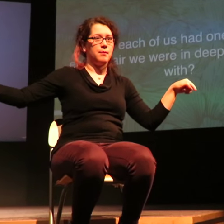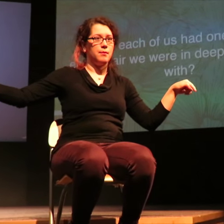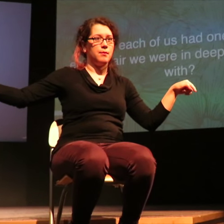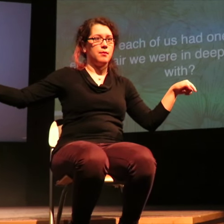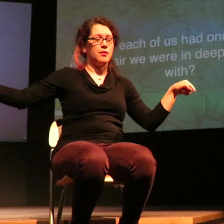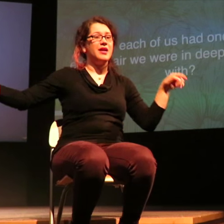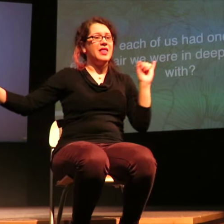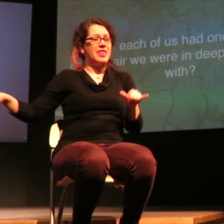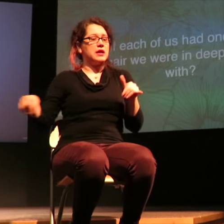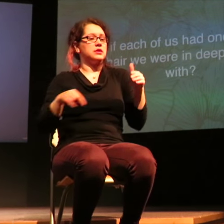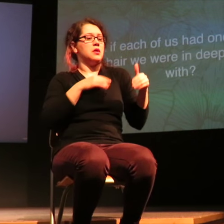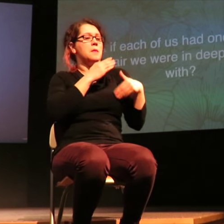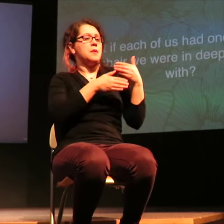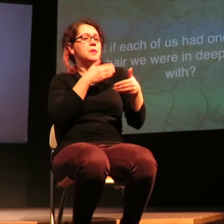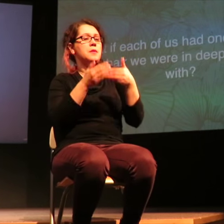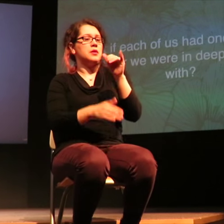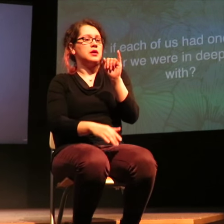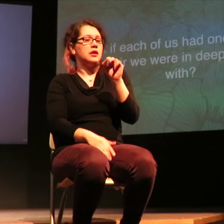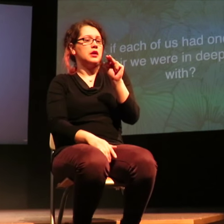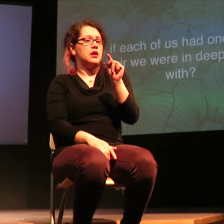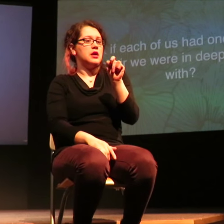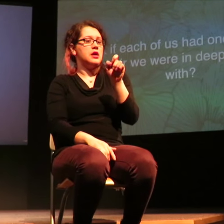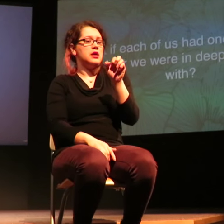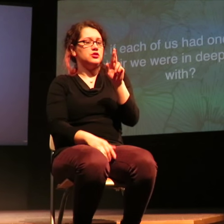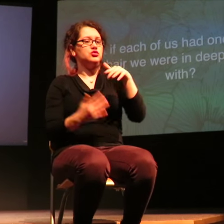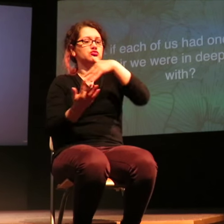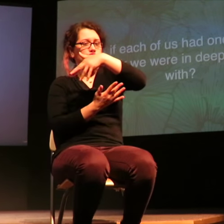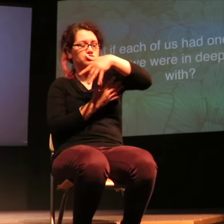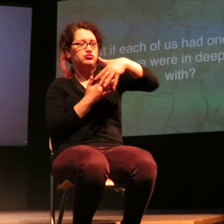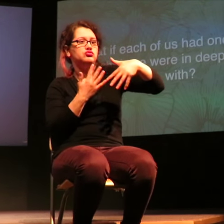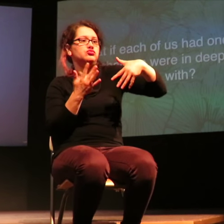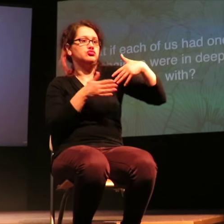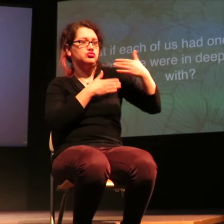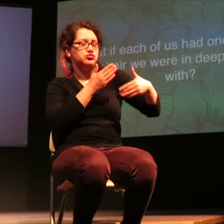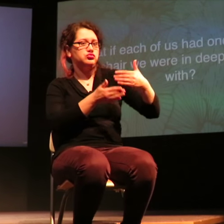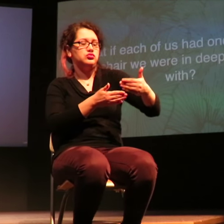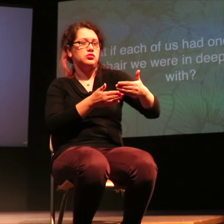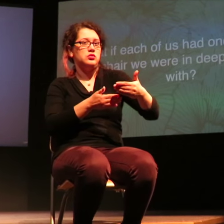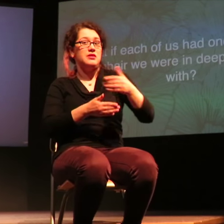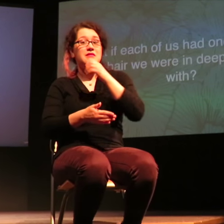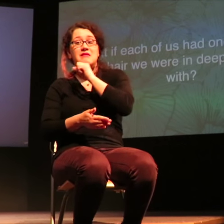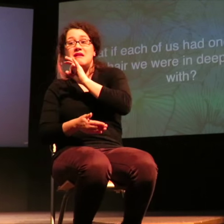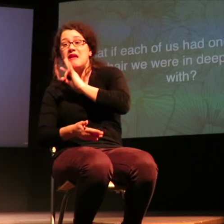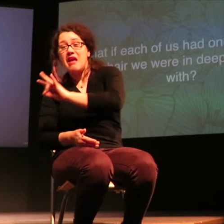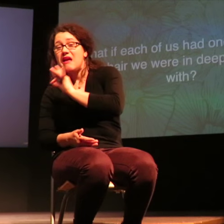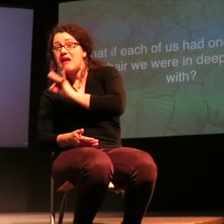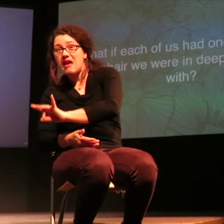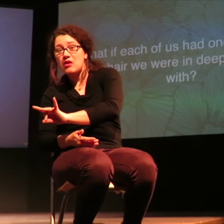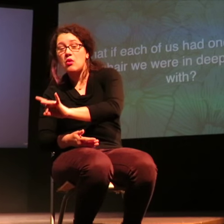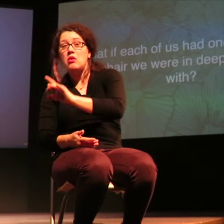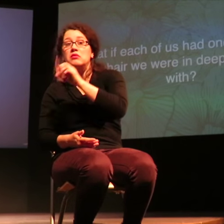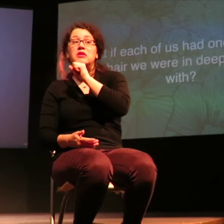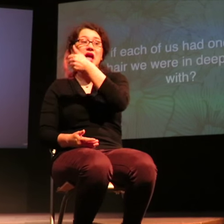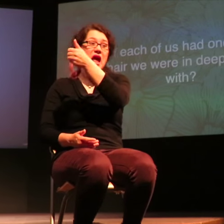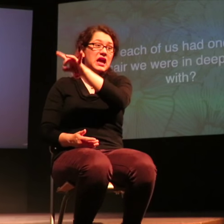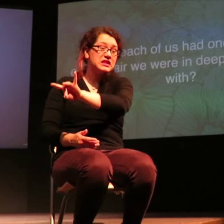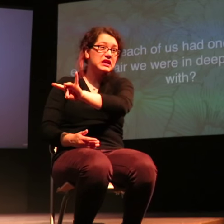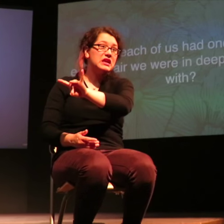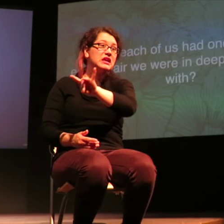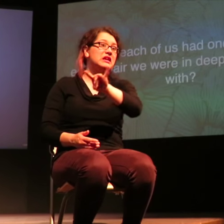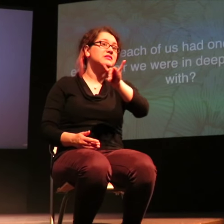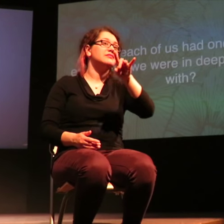happens when an 8-year-old can teach an 18-year-old who can teach an 80-year-old about Jesus, and an 80-year-old can teach an 18-year-old who can teach an